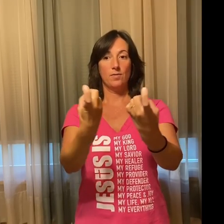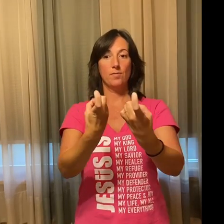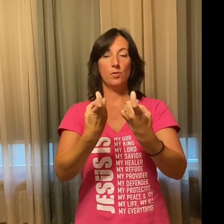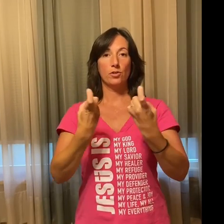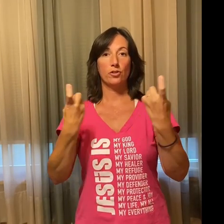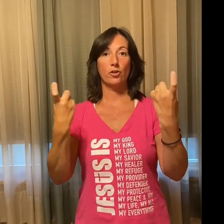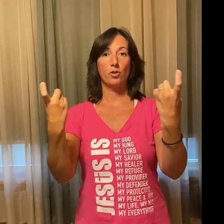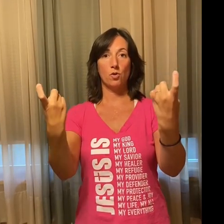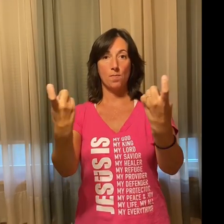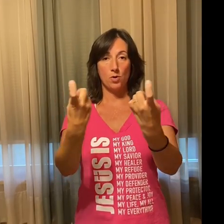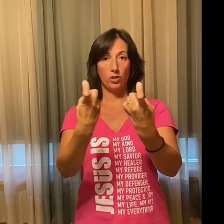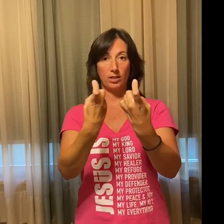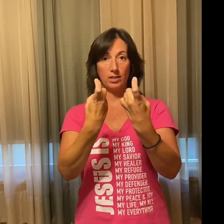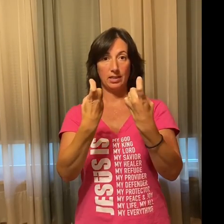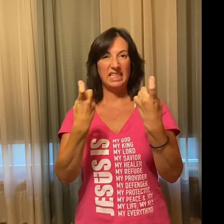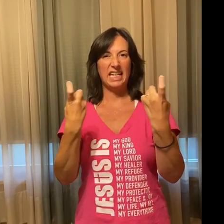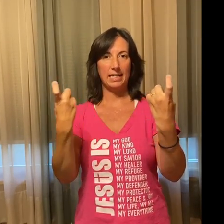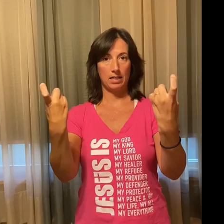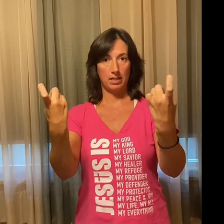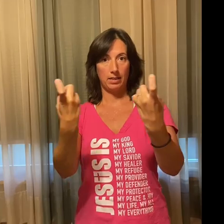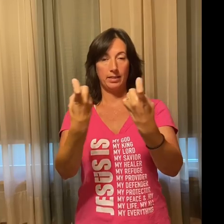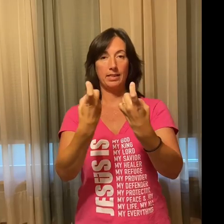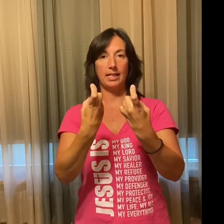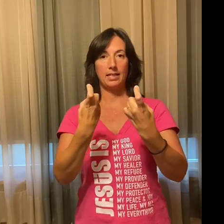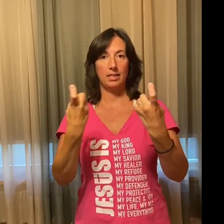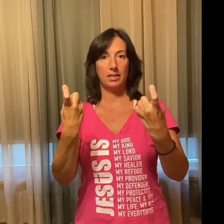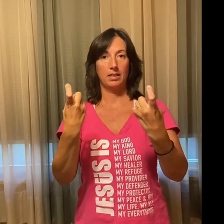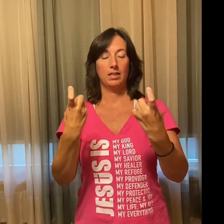You're gonna do a circle motion. Sin.